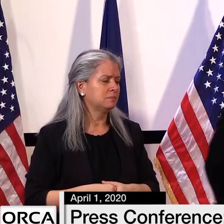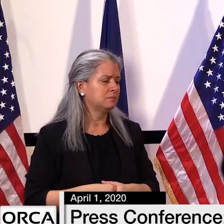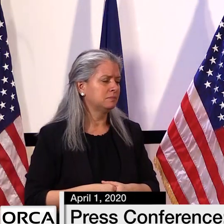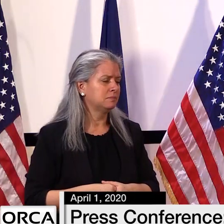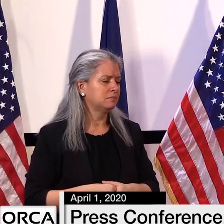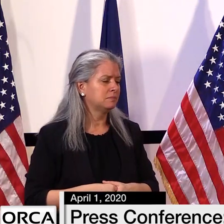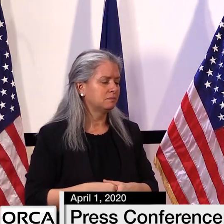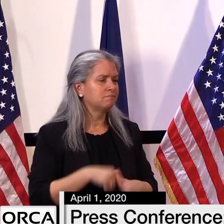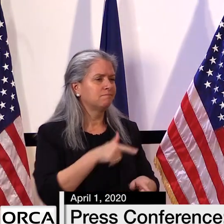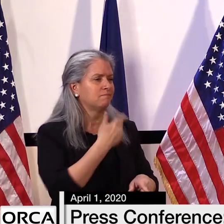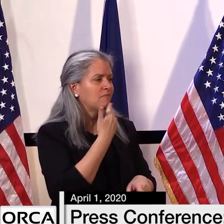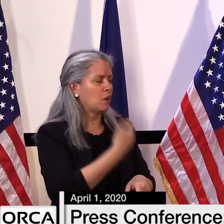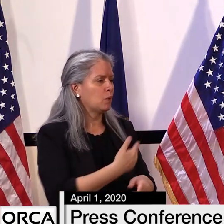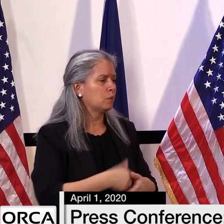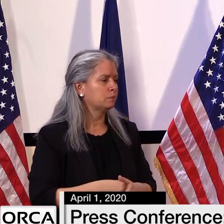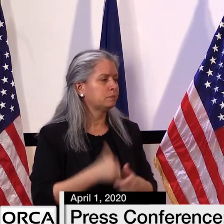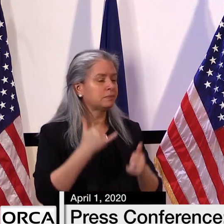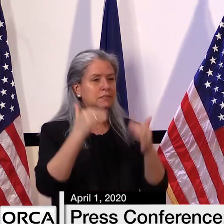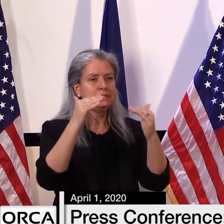Thank you, Governor.